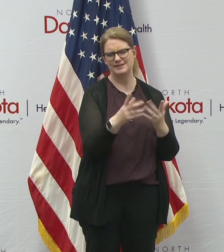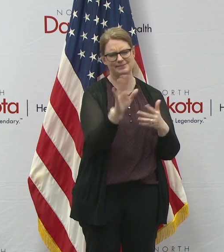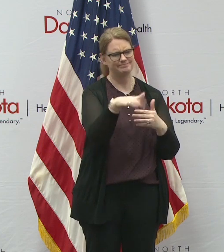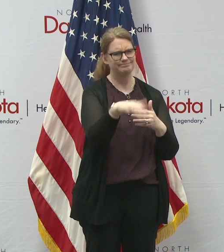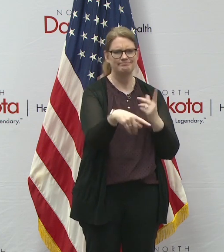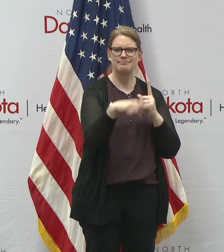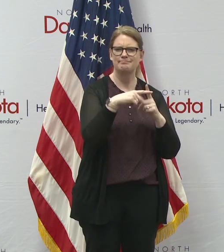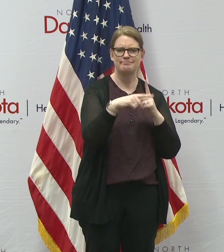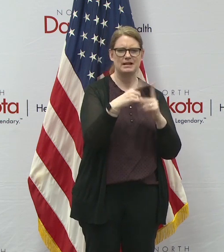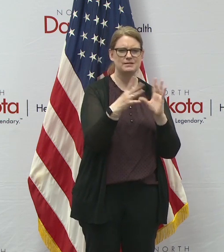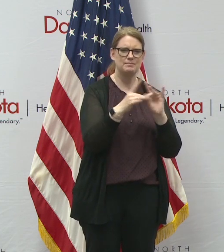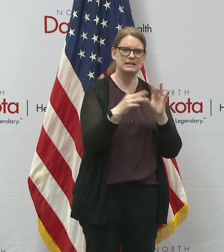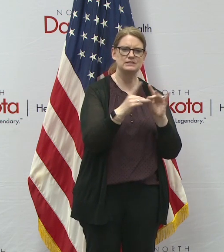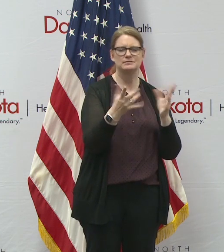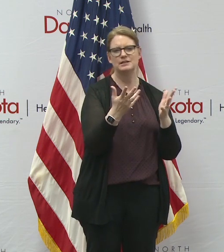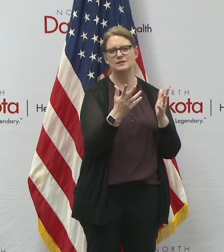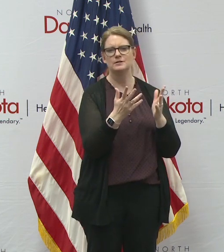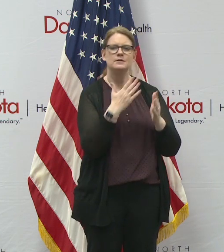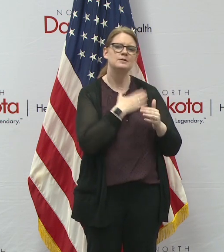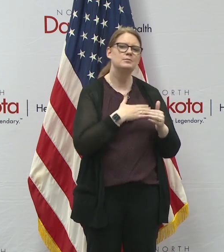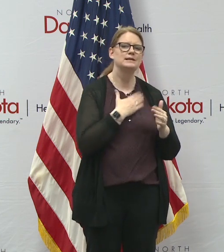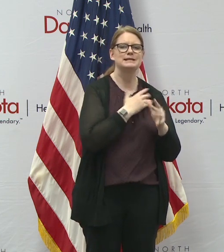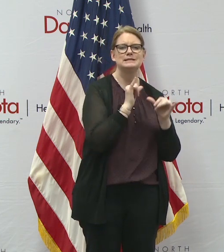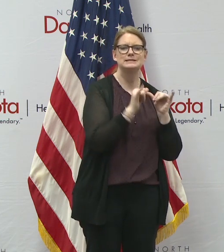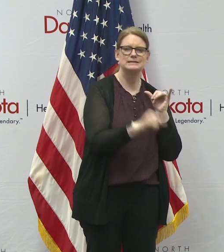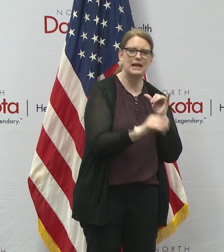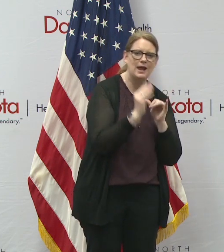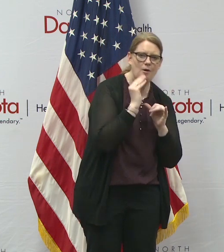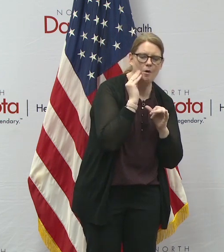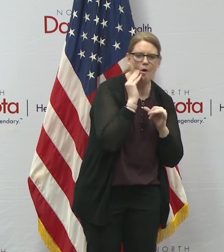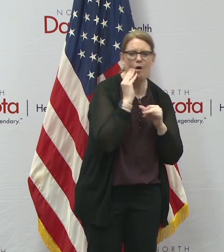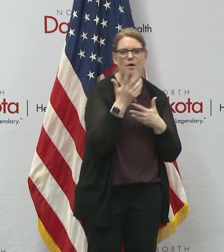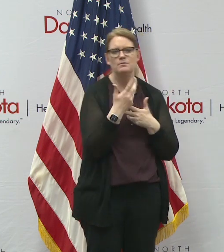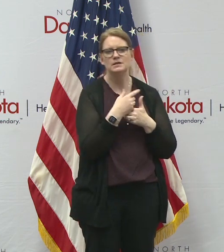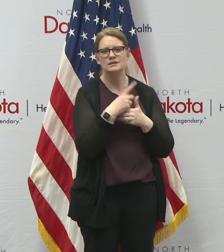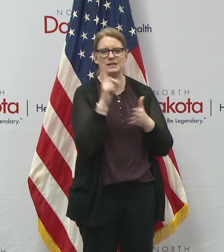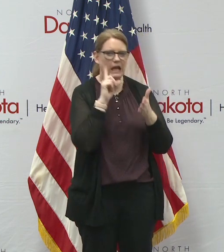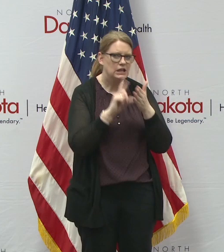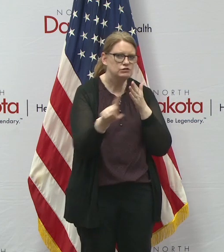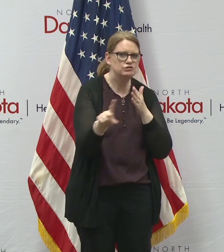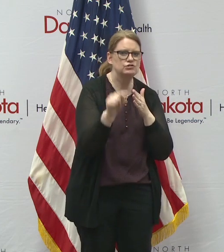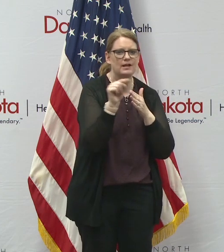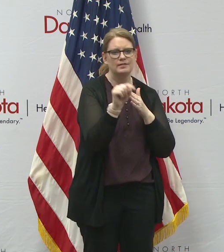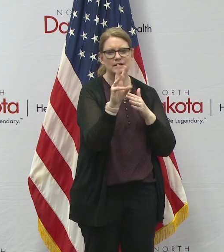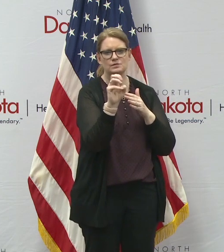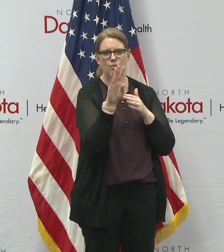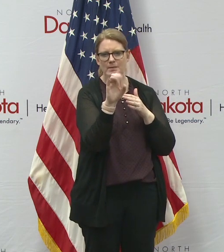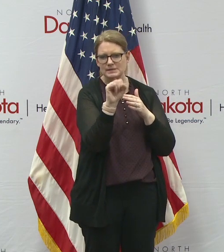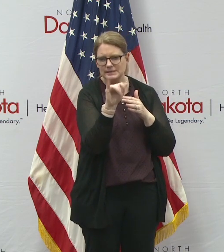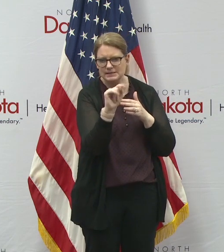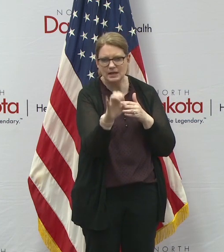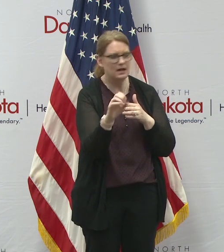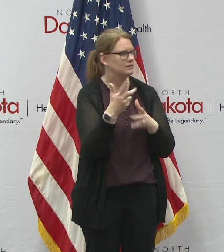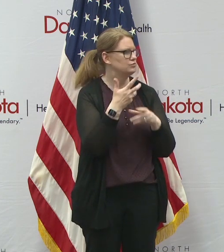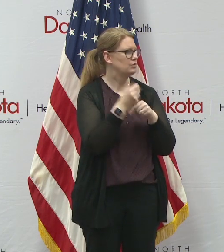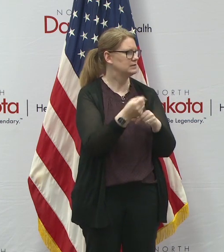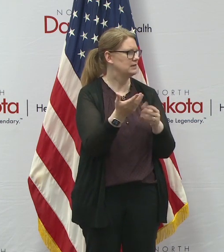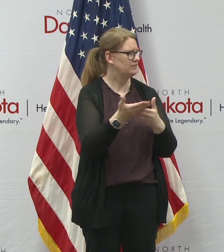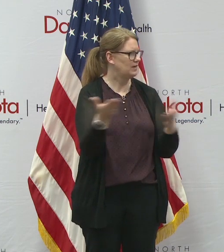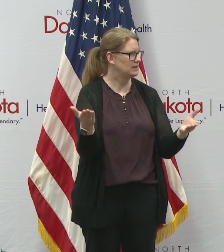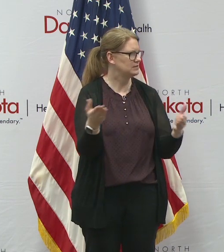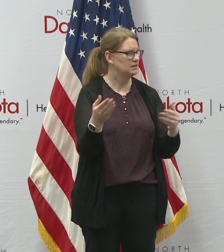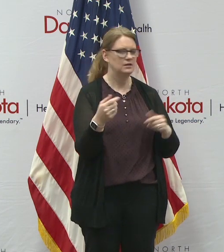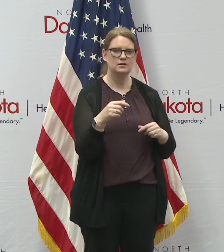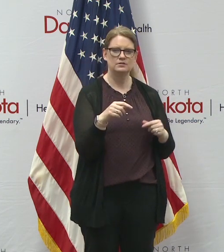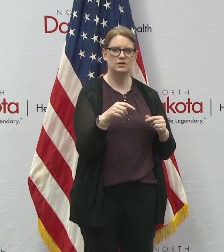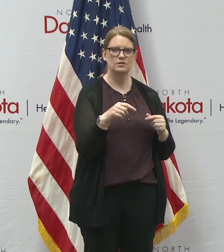positive messages, ask people to make sure they're checking the facts and steering people to the right sources. But for all those balancing, those that are